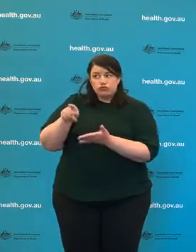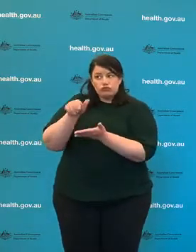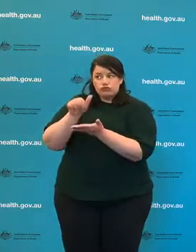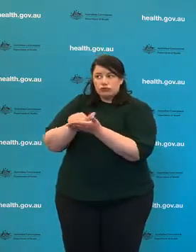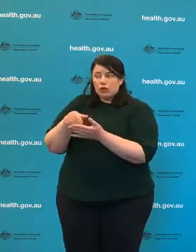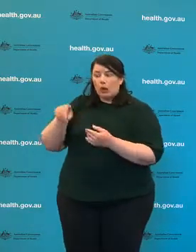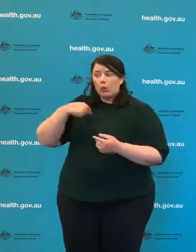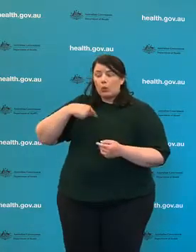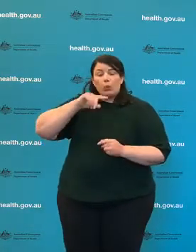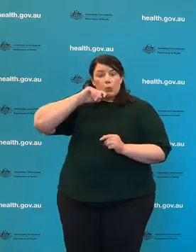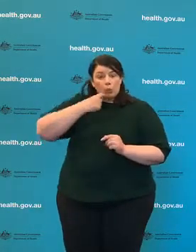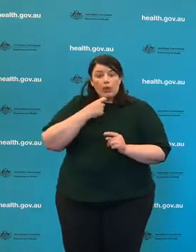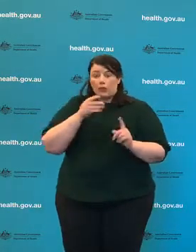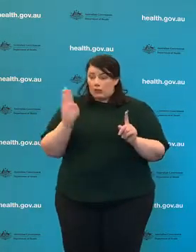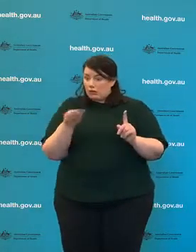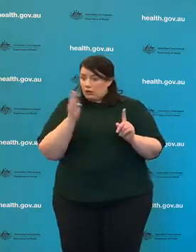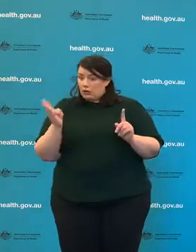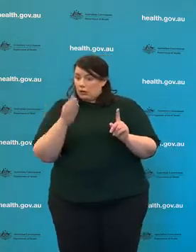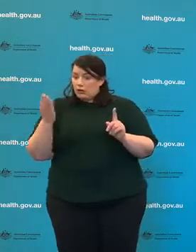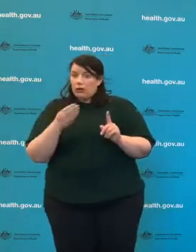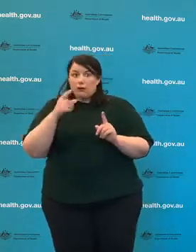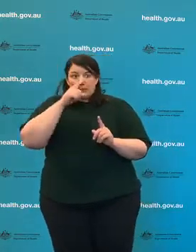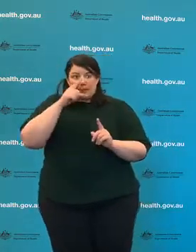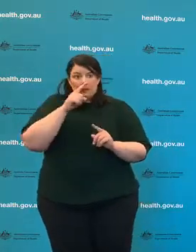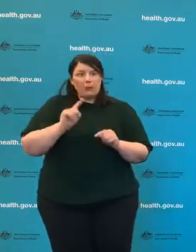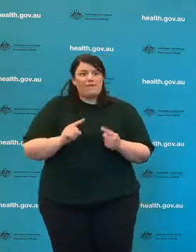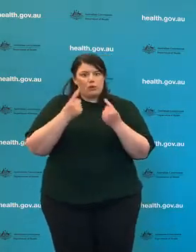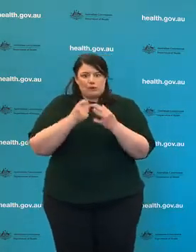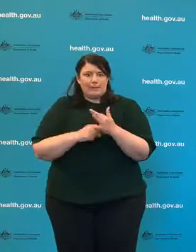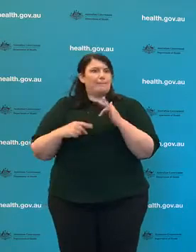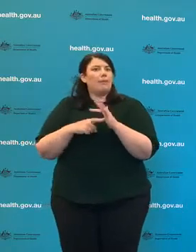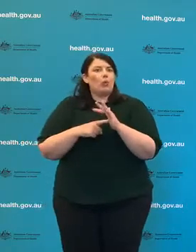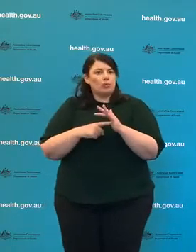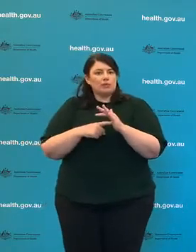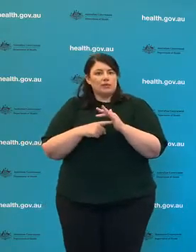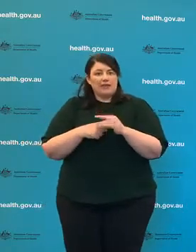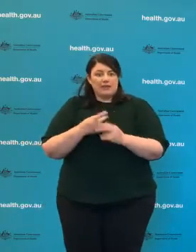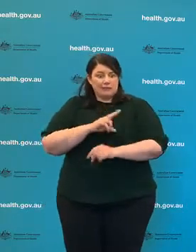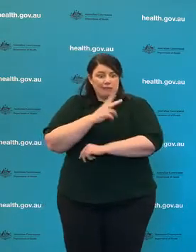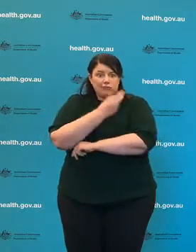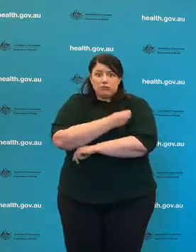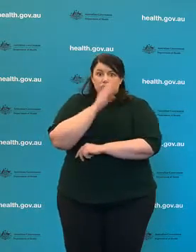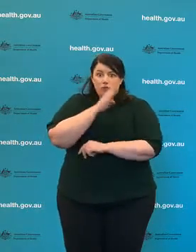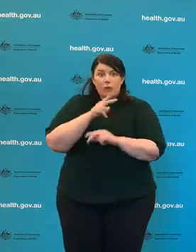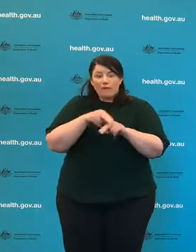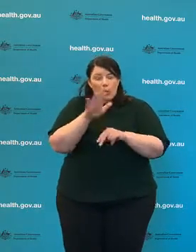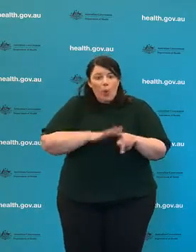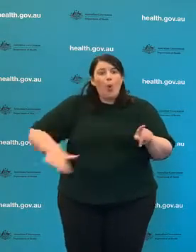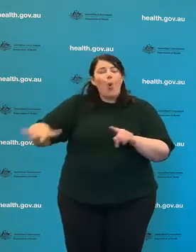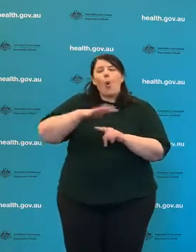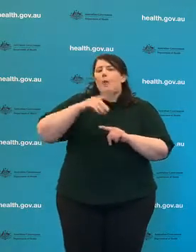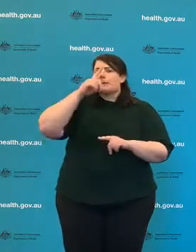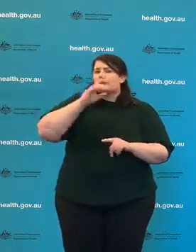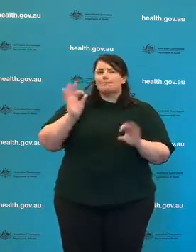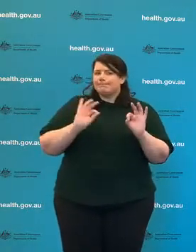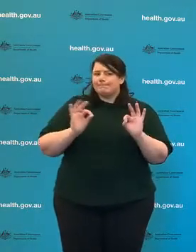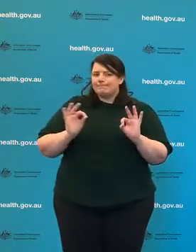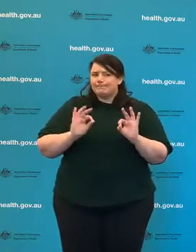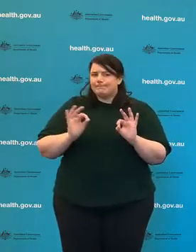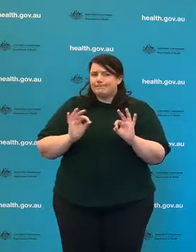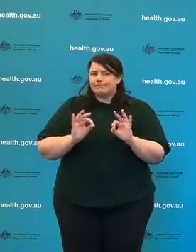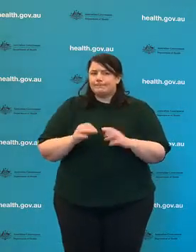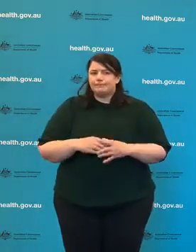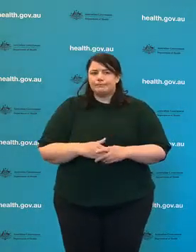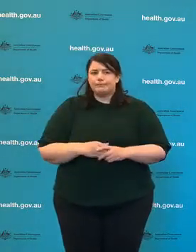prioritisation when a vaccine is not immediately available to the whole population. But that's exactly why we have